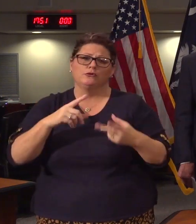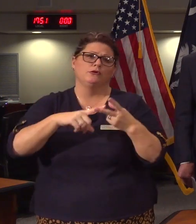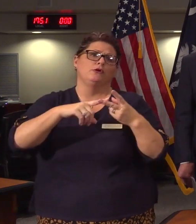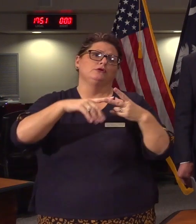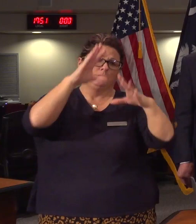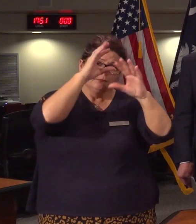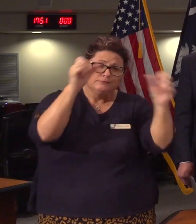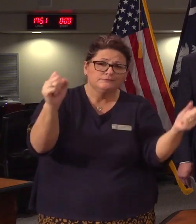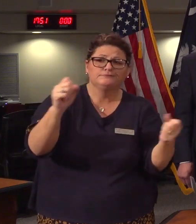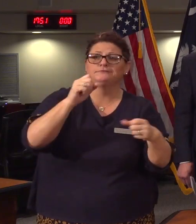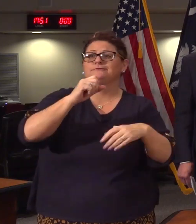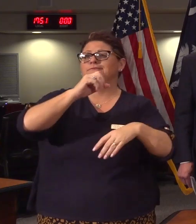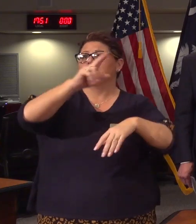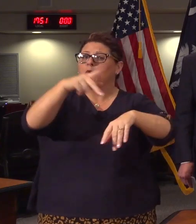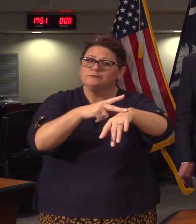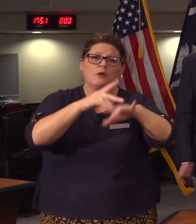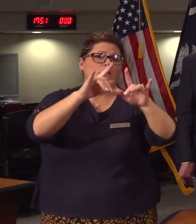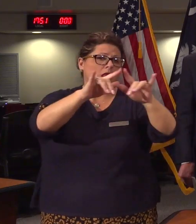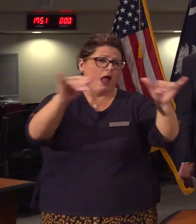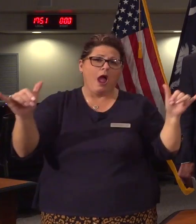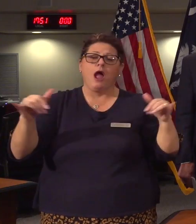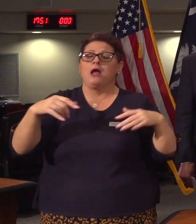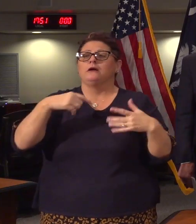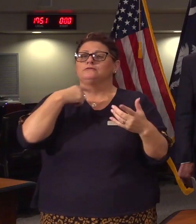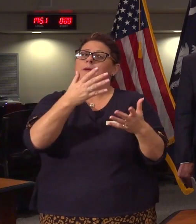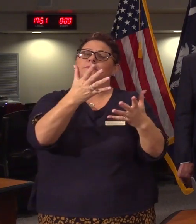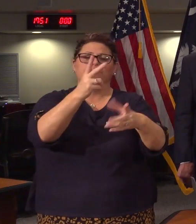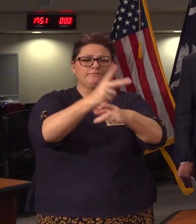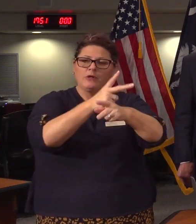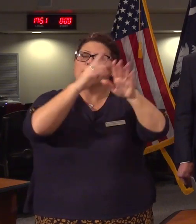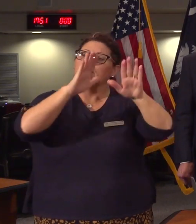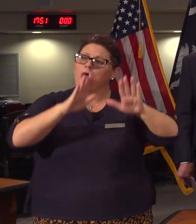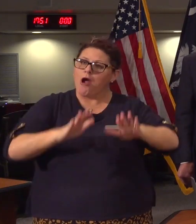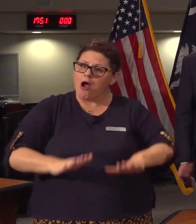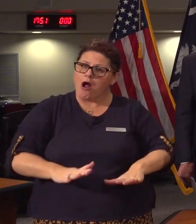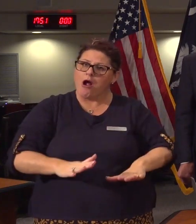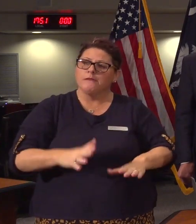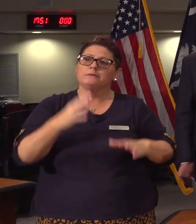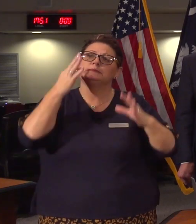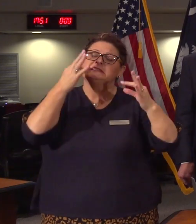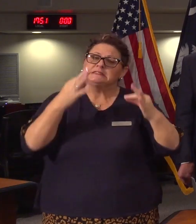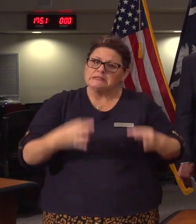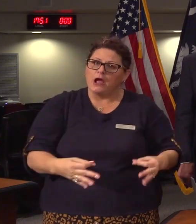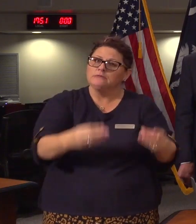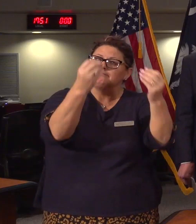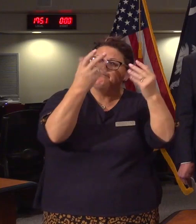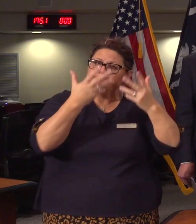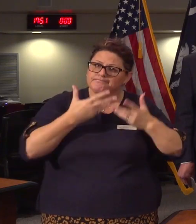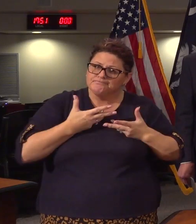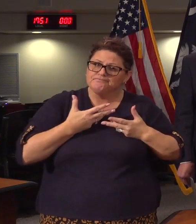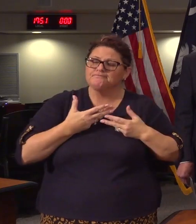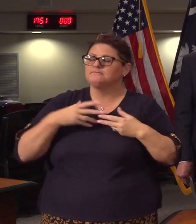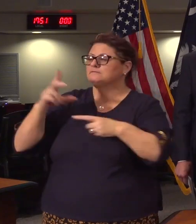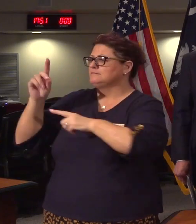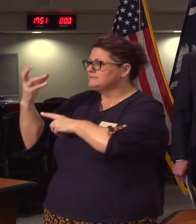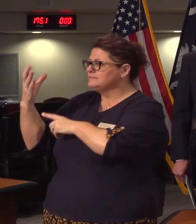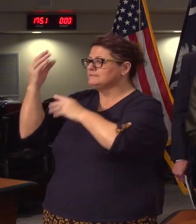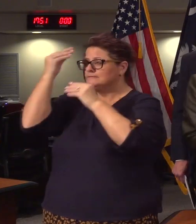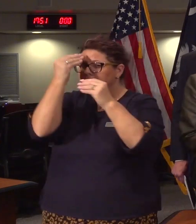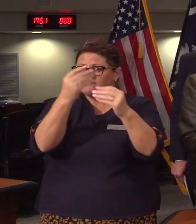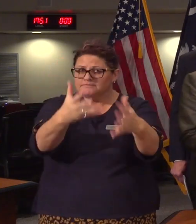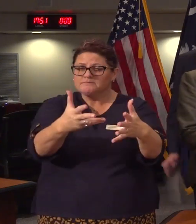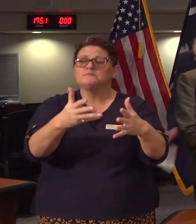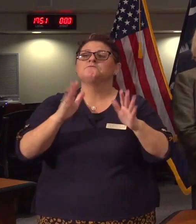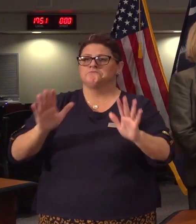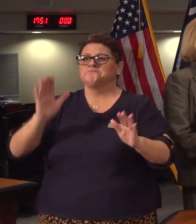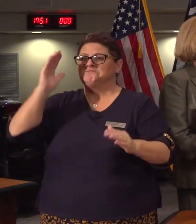doing in trying to stay calm and base their decisions on the information that's given us by DHEC. Dr. Bell, is there any